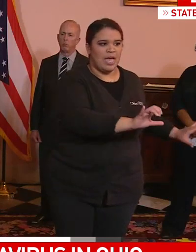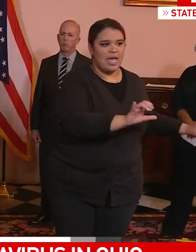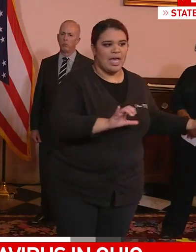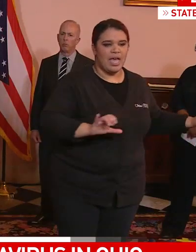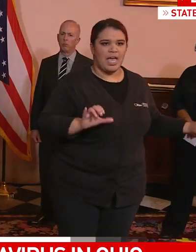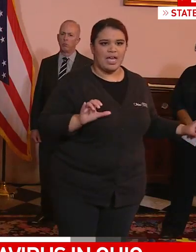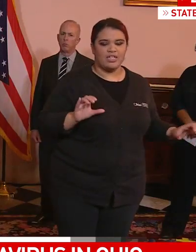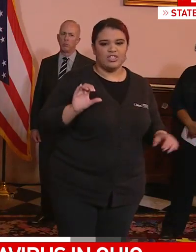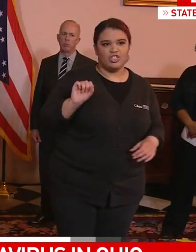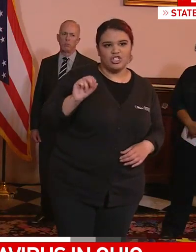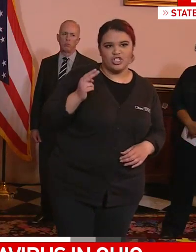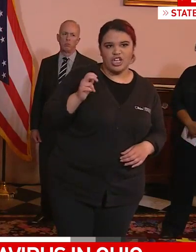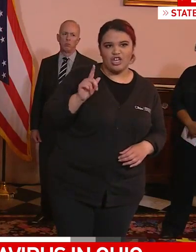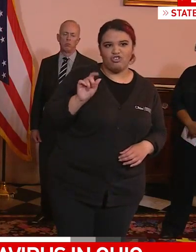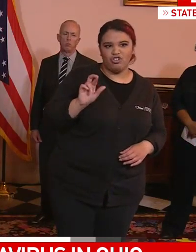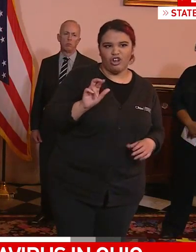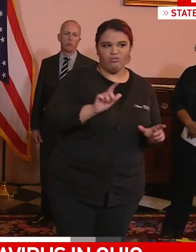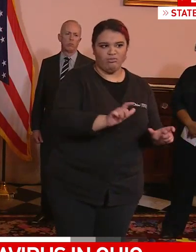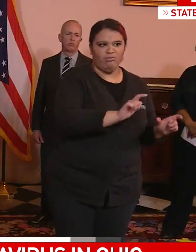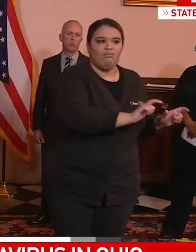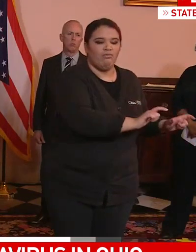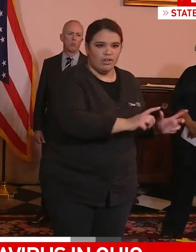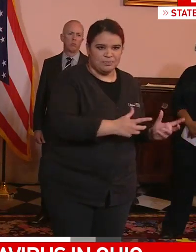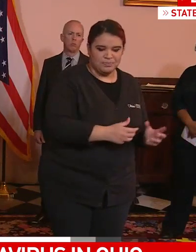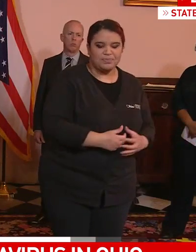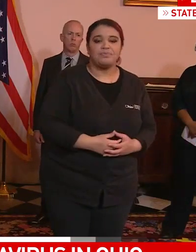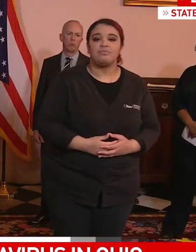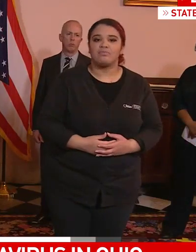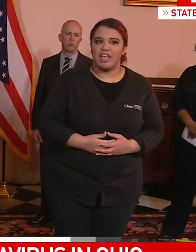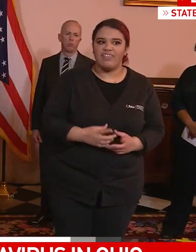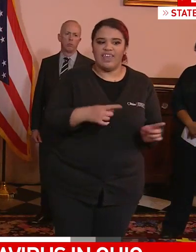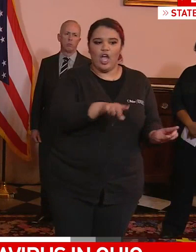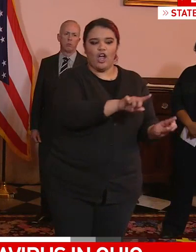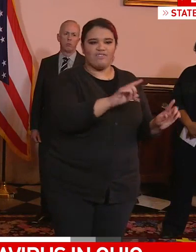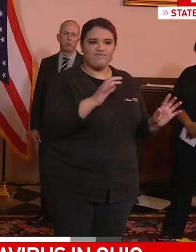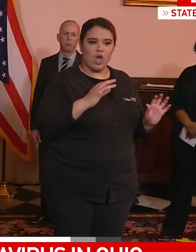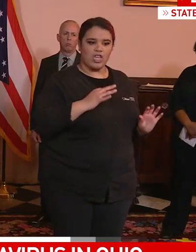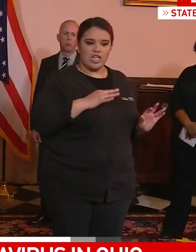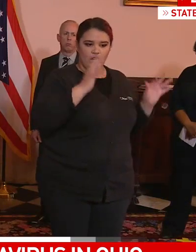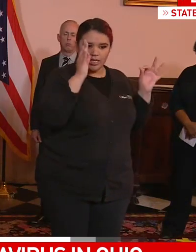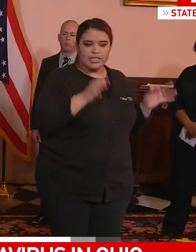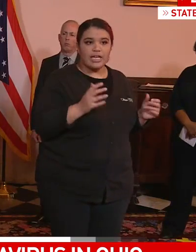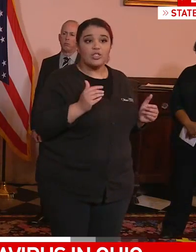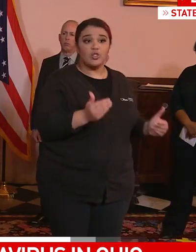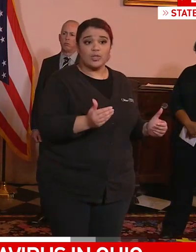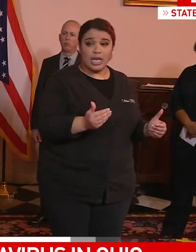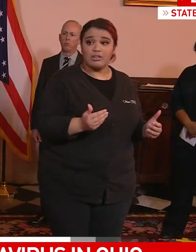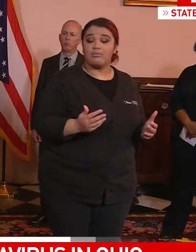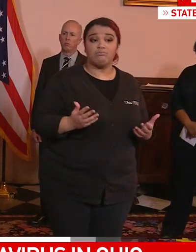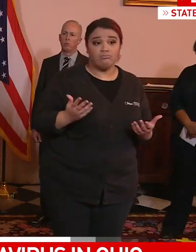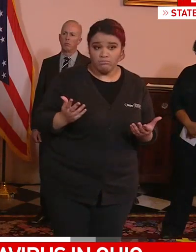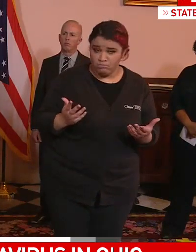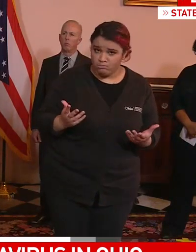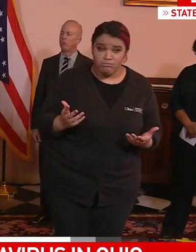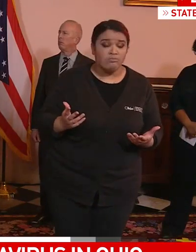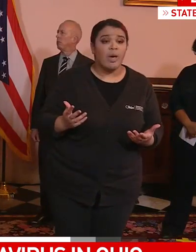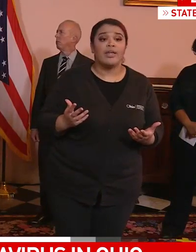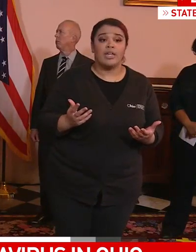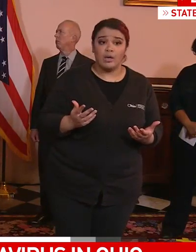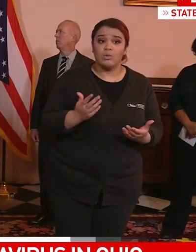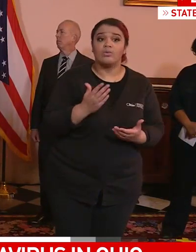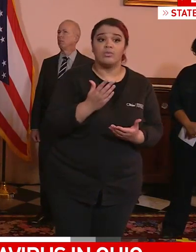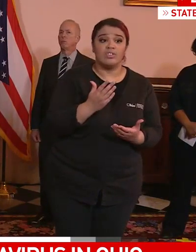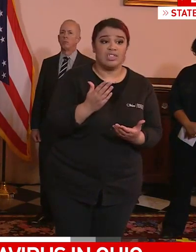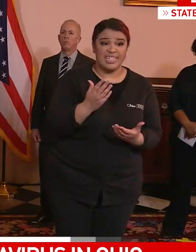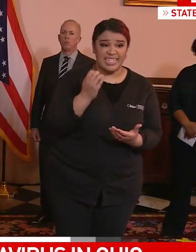they're voluntarily doing that. Certainly, we recommend anybody who can do that, particularly people who have a